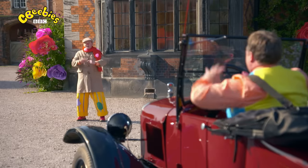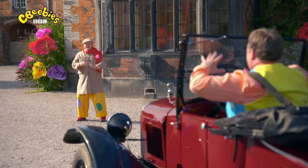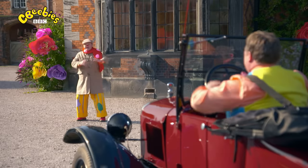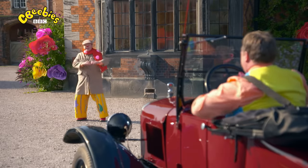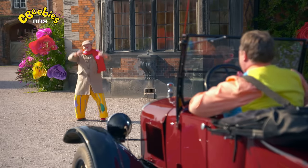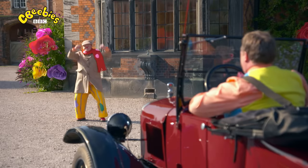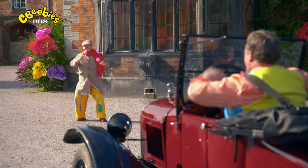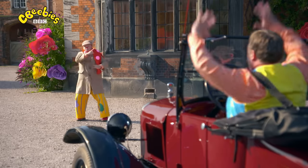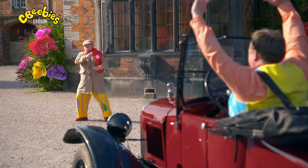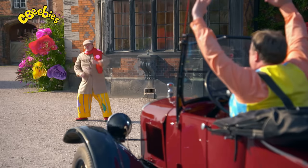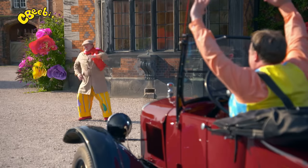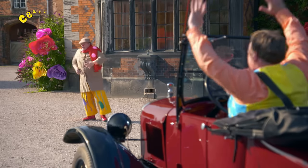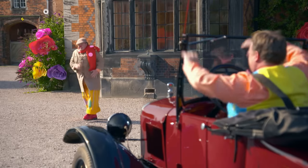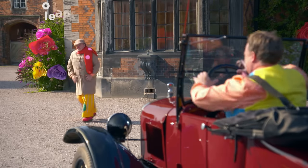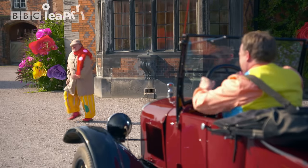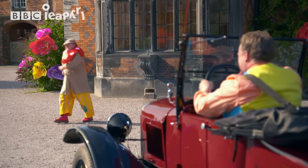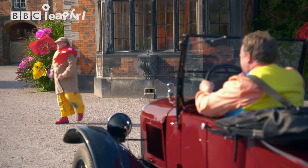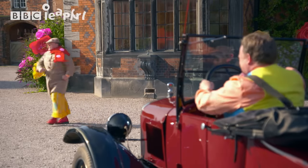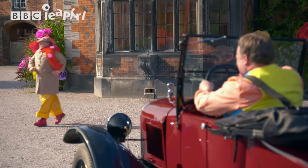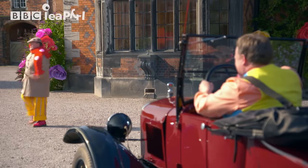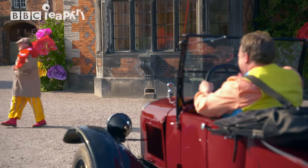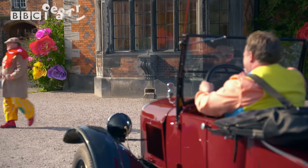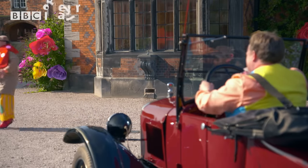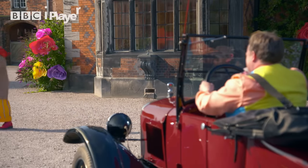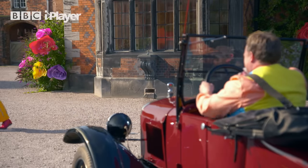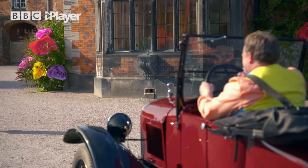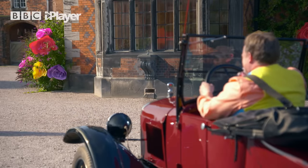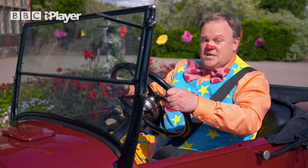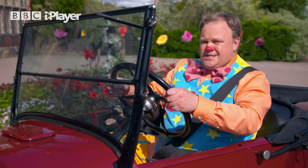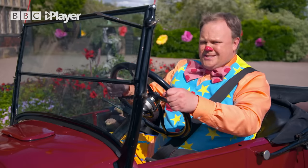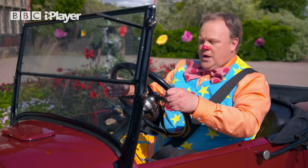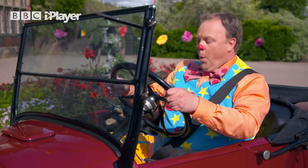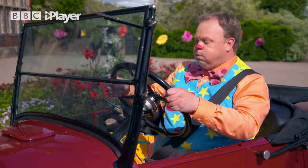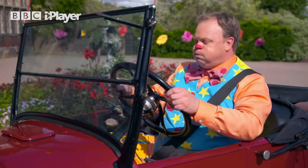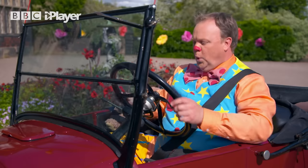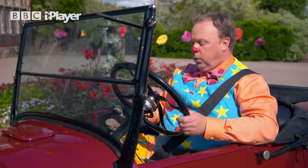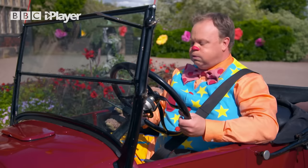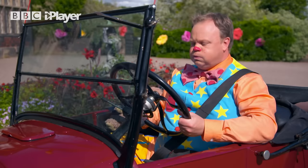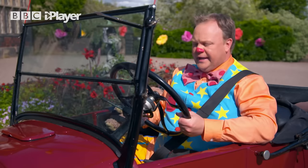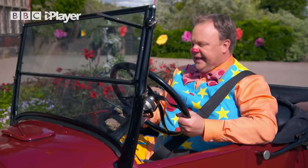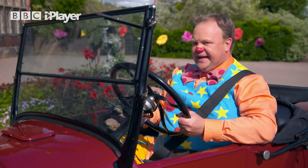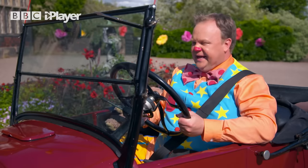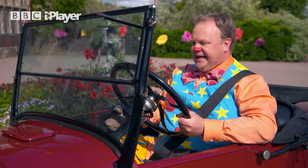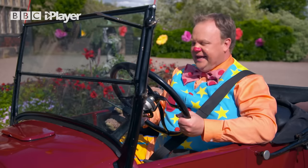Goodbye! Sorry, Grandad Tumble. Whoops, Mr. Tumble! Oof!